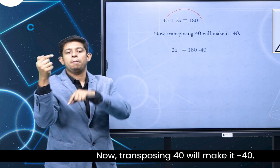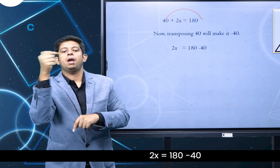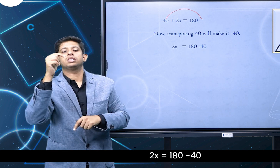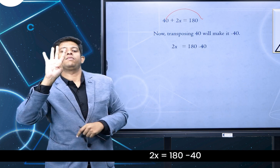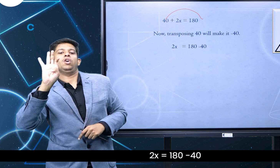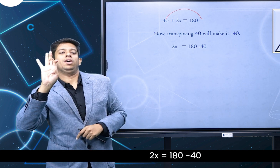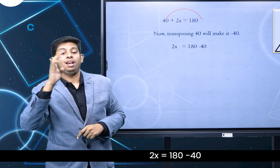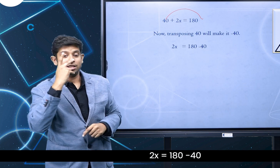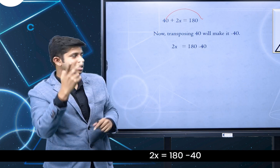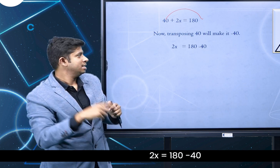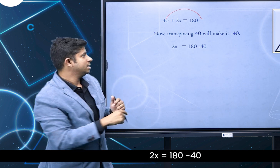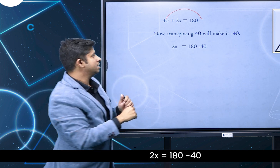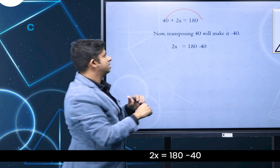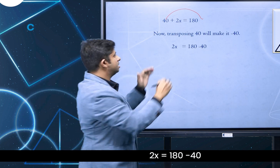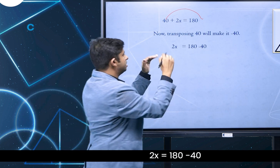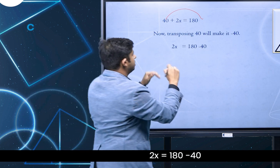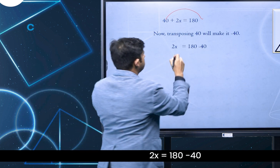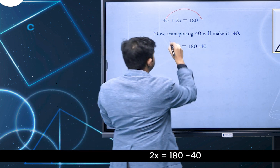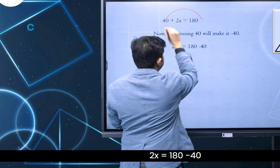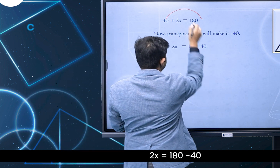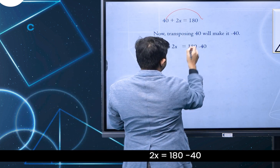2x equals to 180 minus 40.